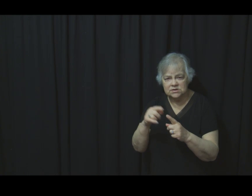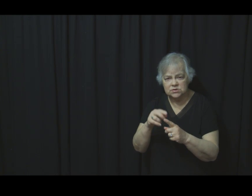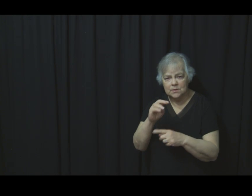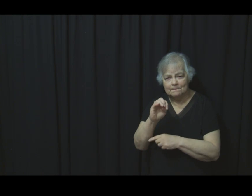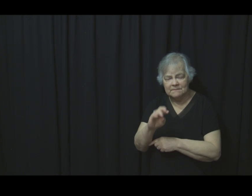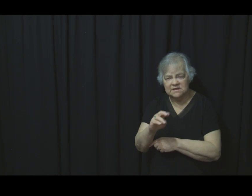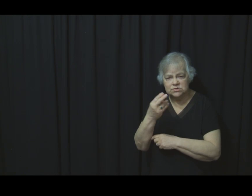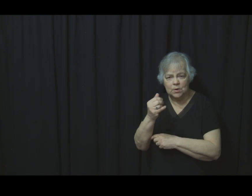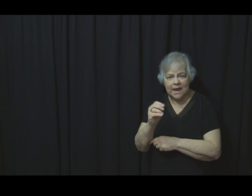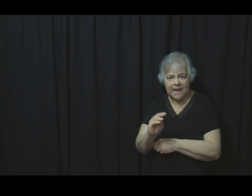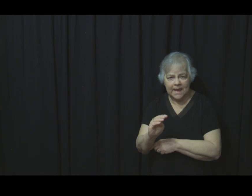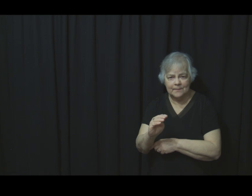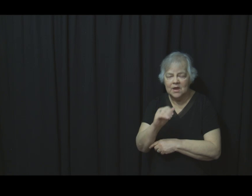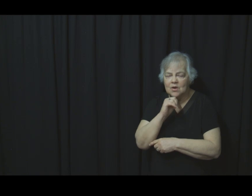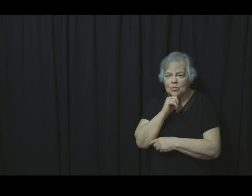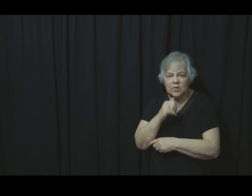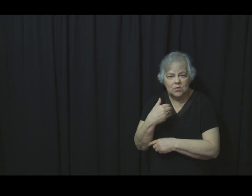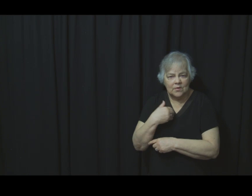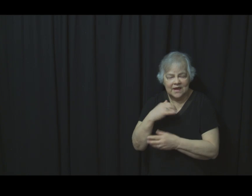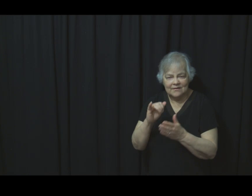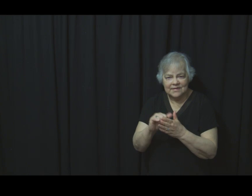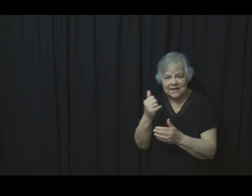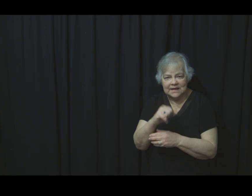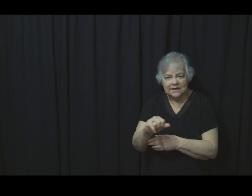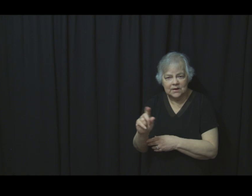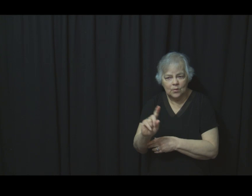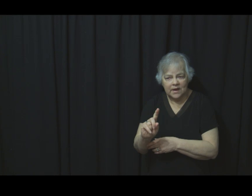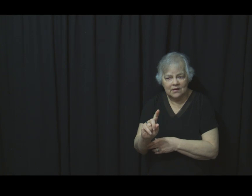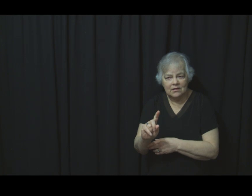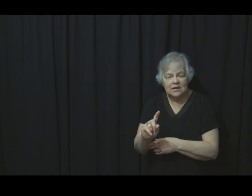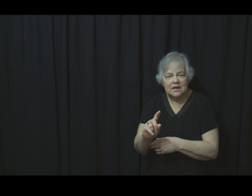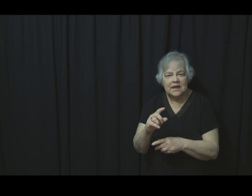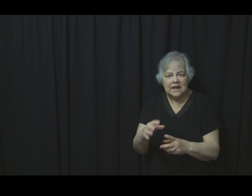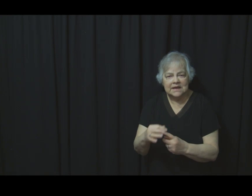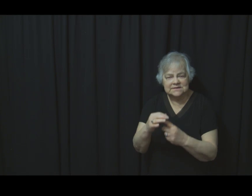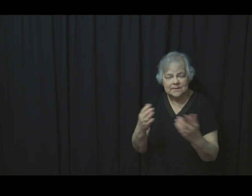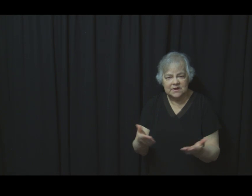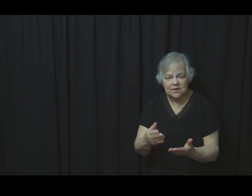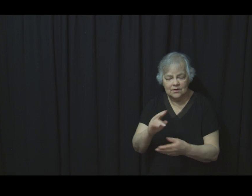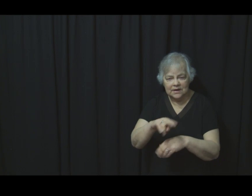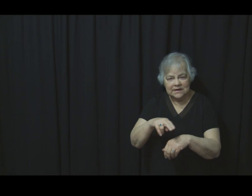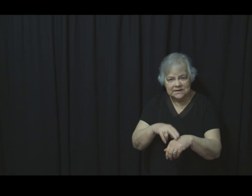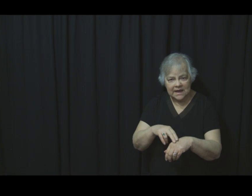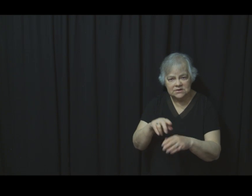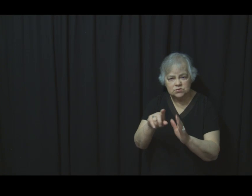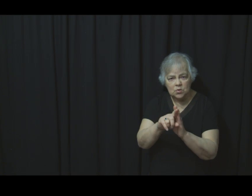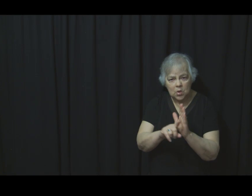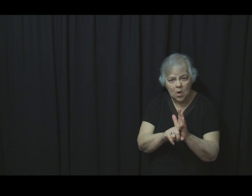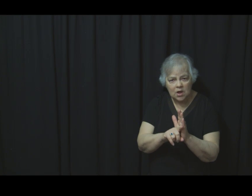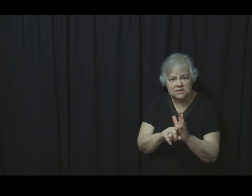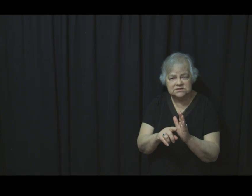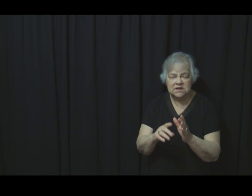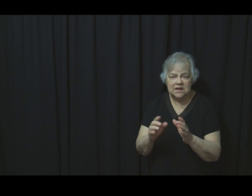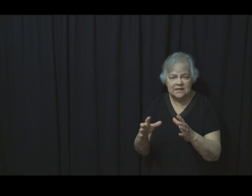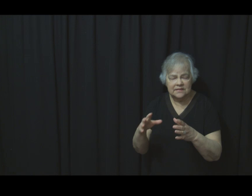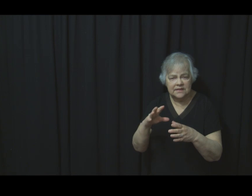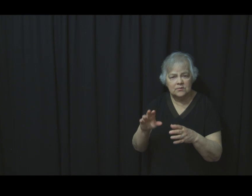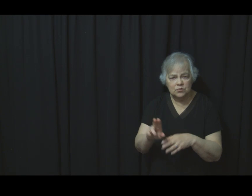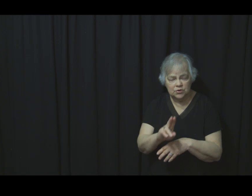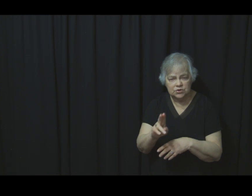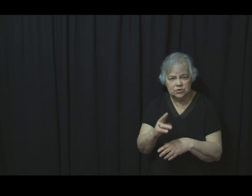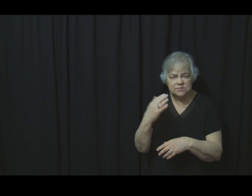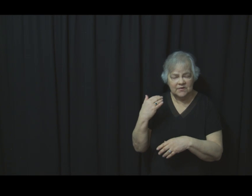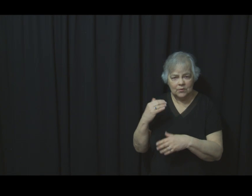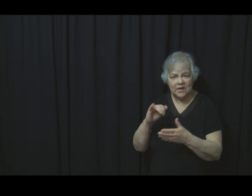don't normally have these anywhere in the world except here. Natural laws that applied in the past apply now. That's why they're